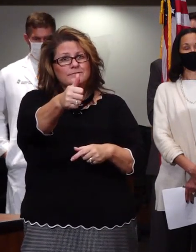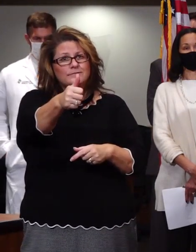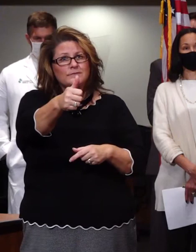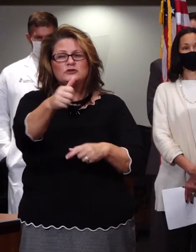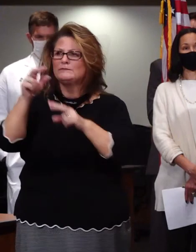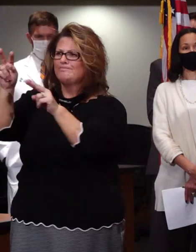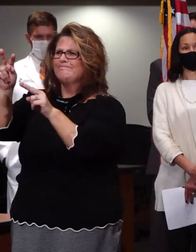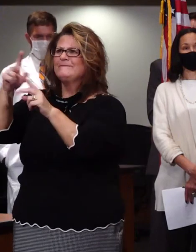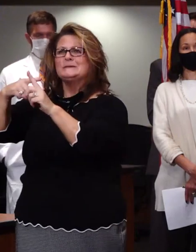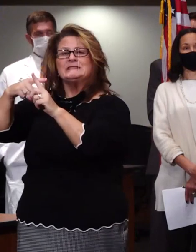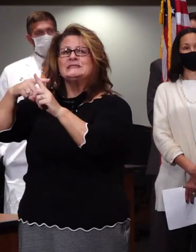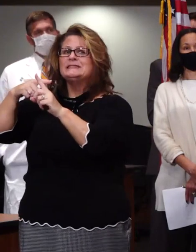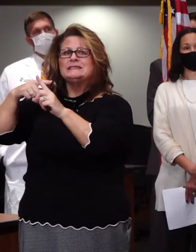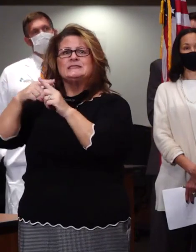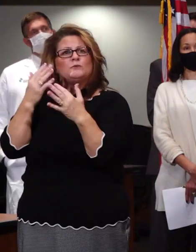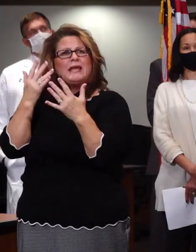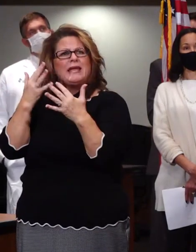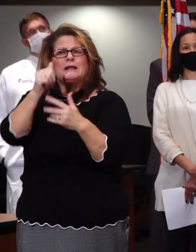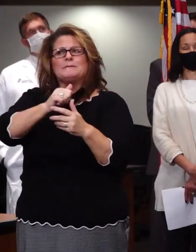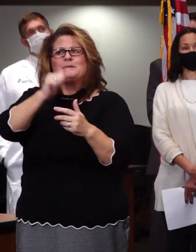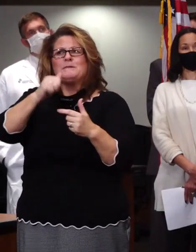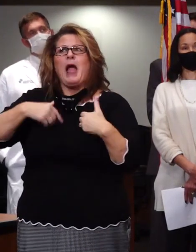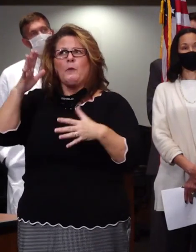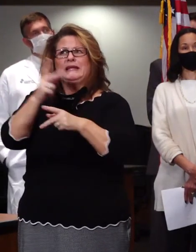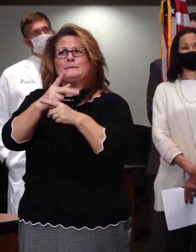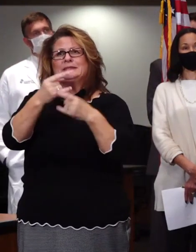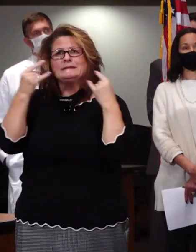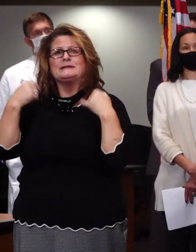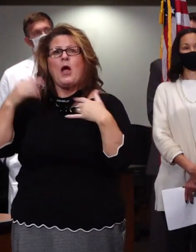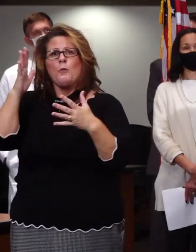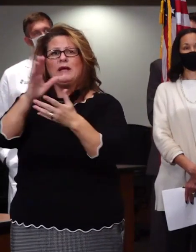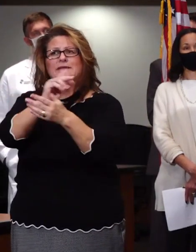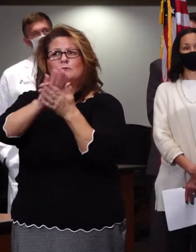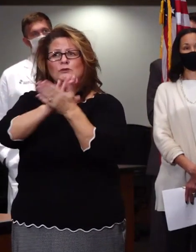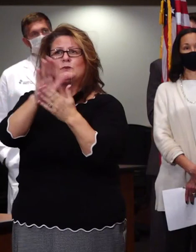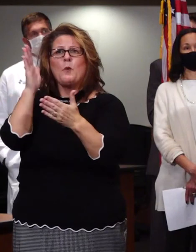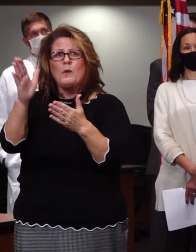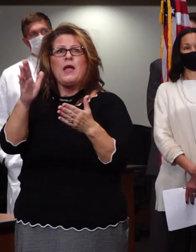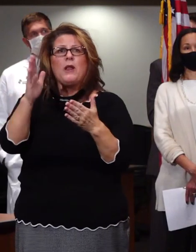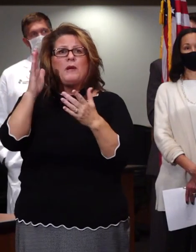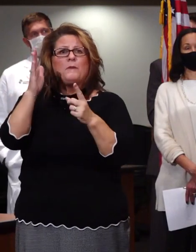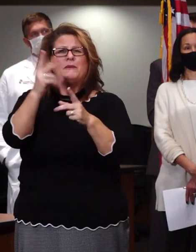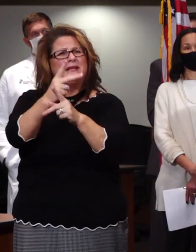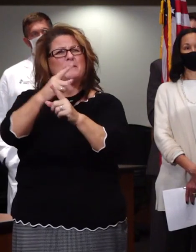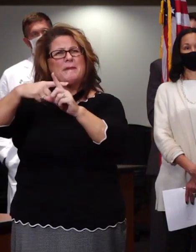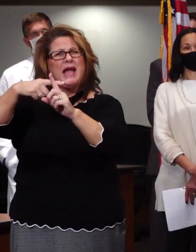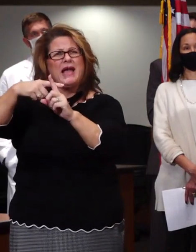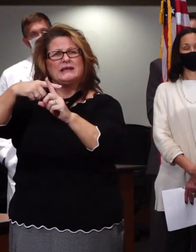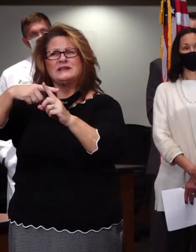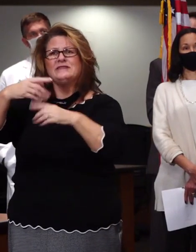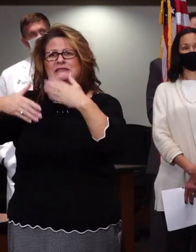our guard. So if people know this is not something that's going to last forever, this is something where we can see the light at the end of the tunnel,